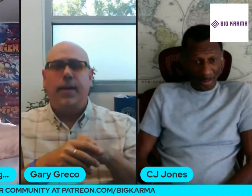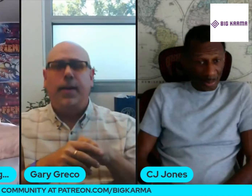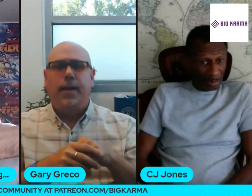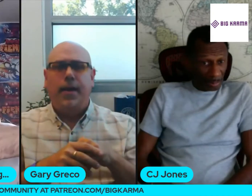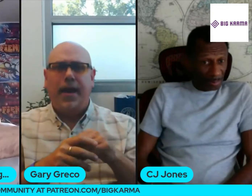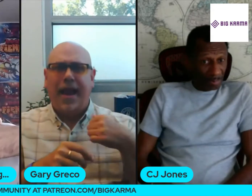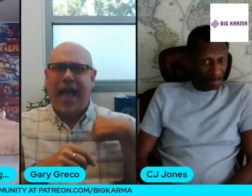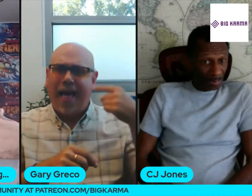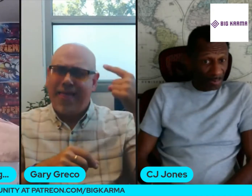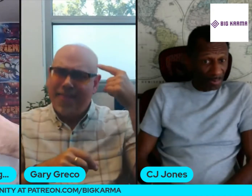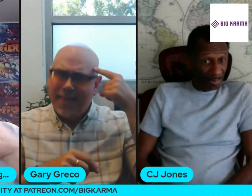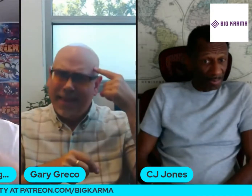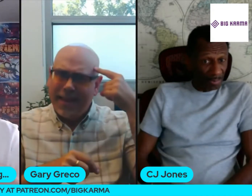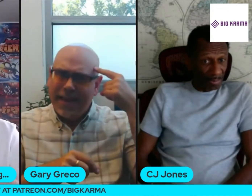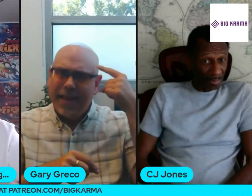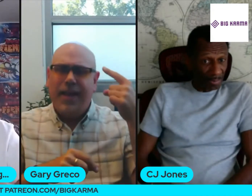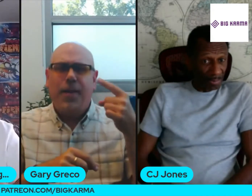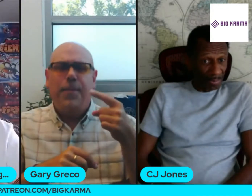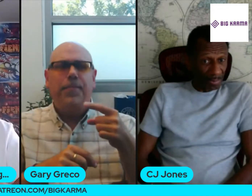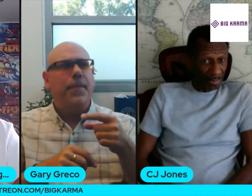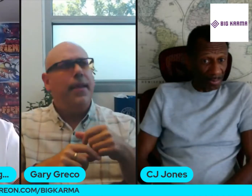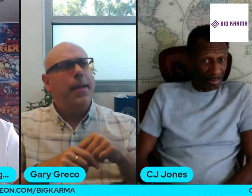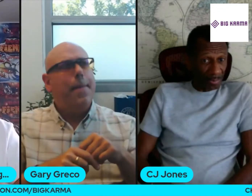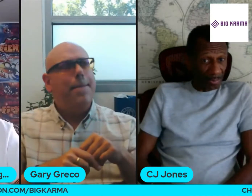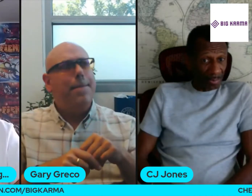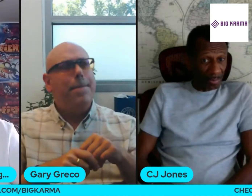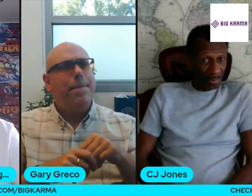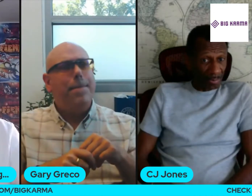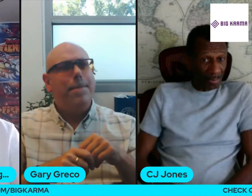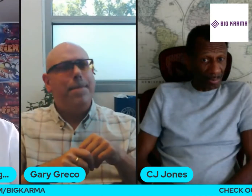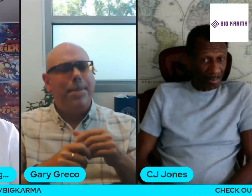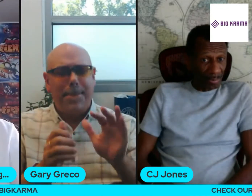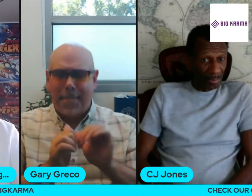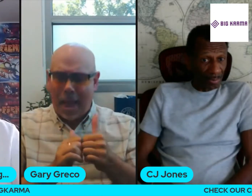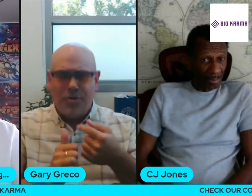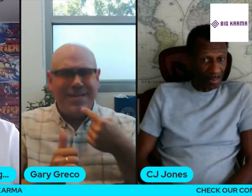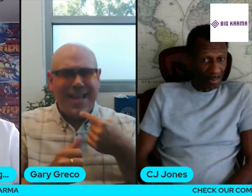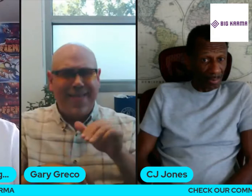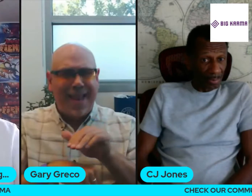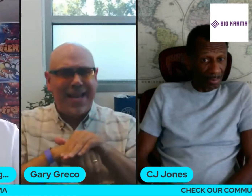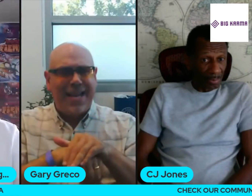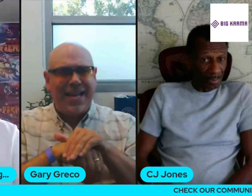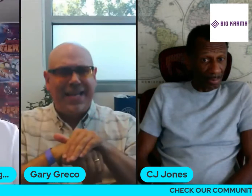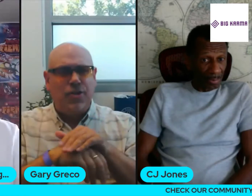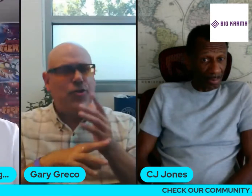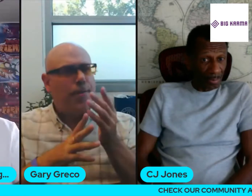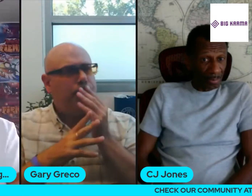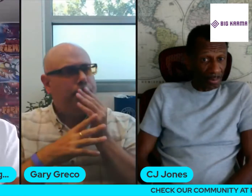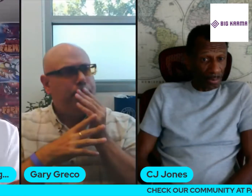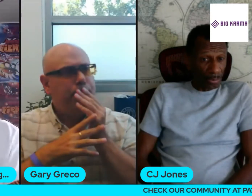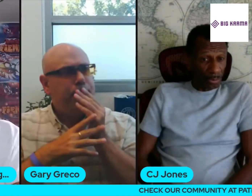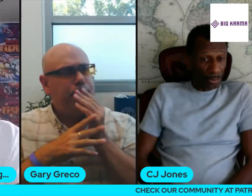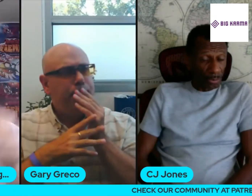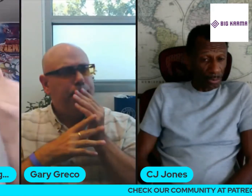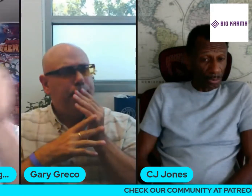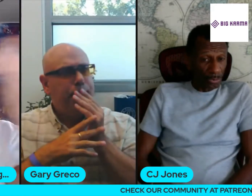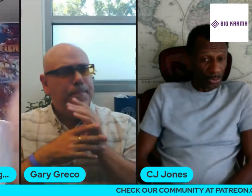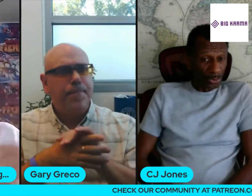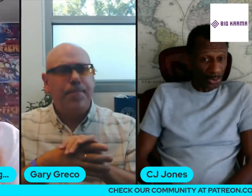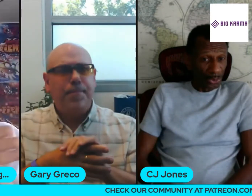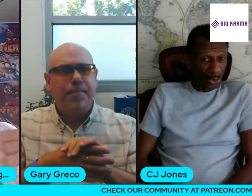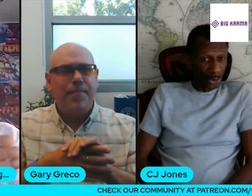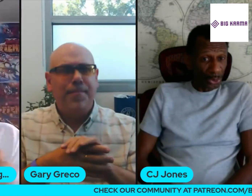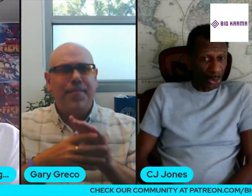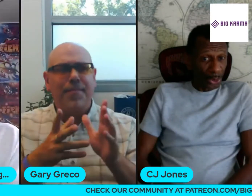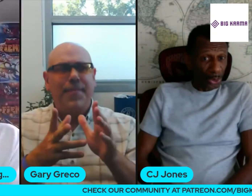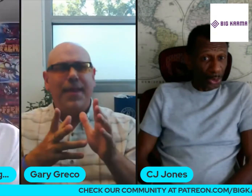we getting into how to say that in English, a cul-de-sac. The road